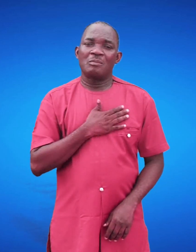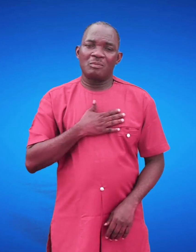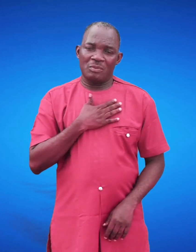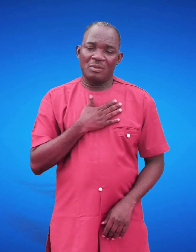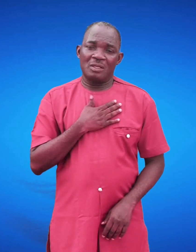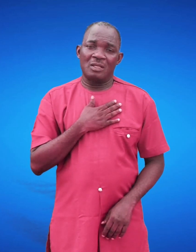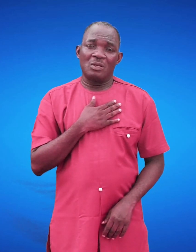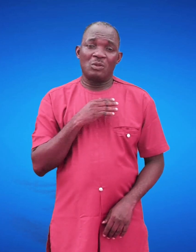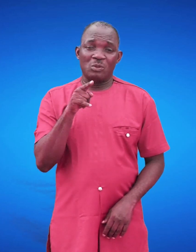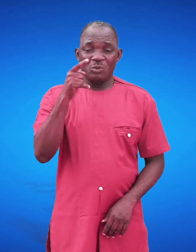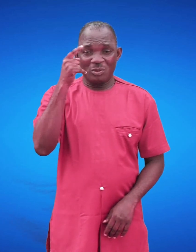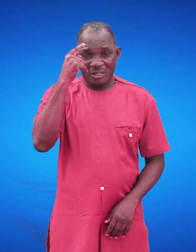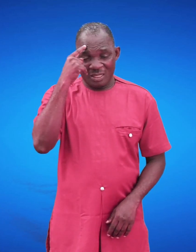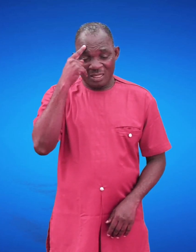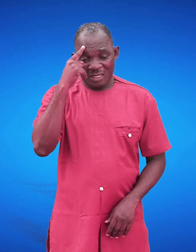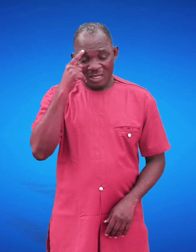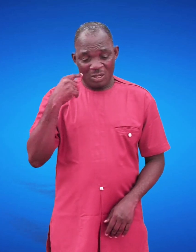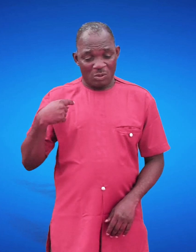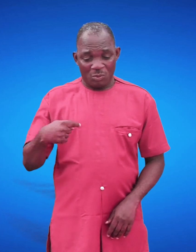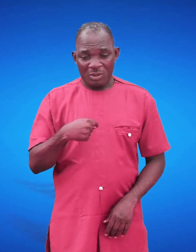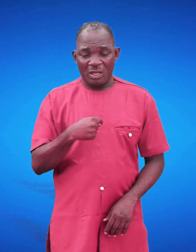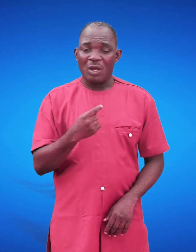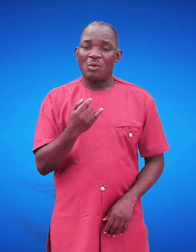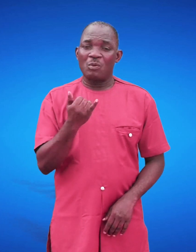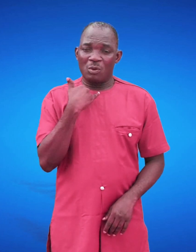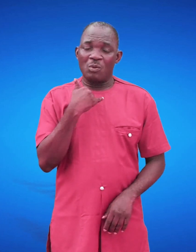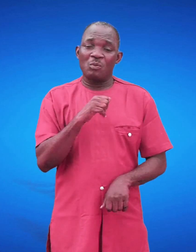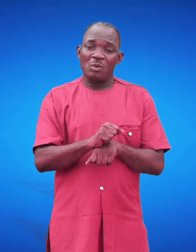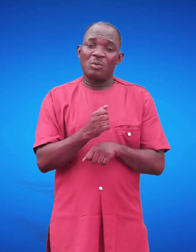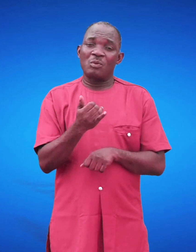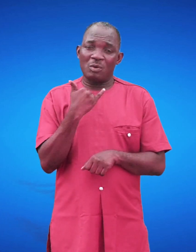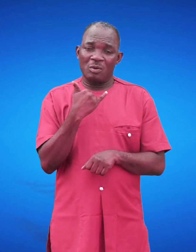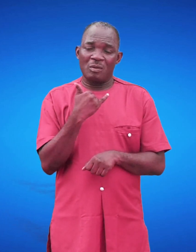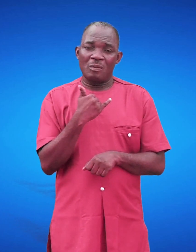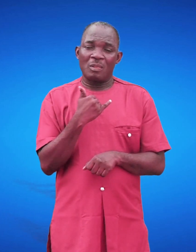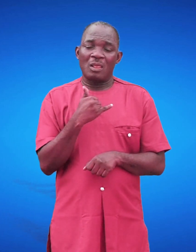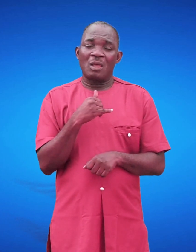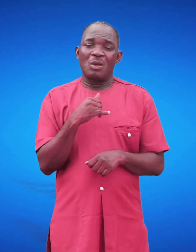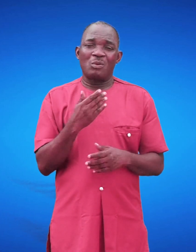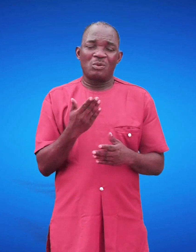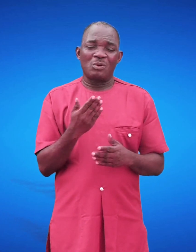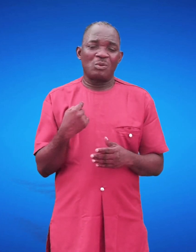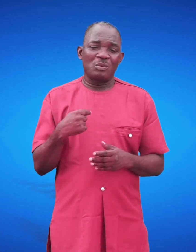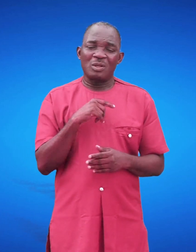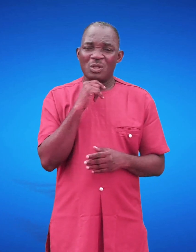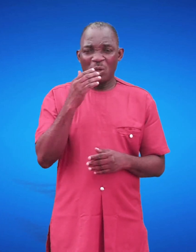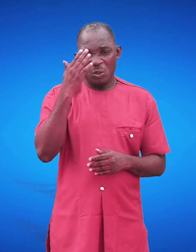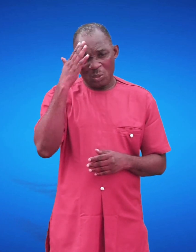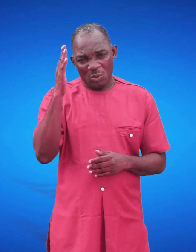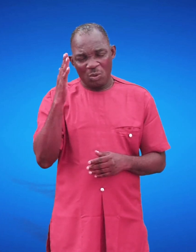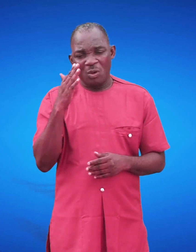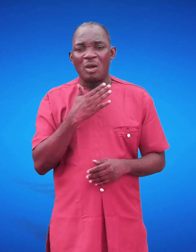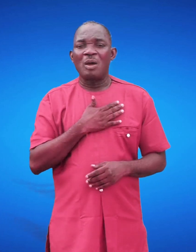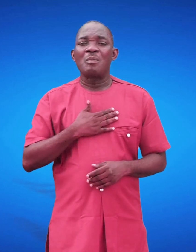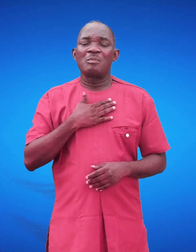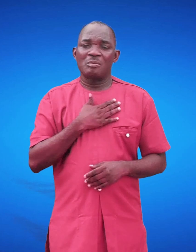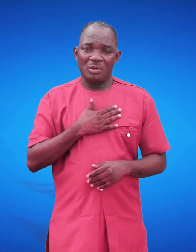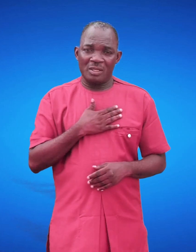If you think we have got something wrong or that we are not dealing with you in the right